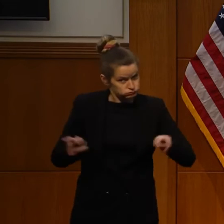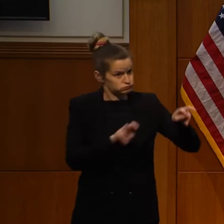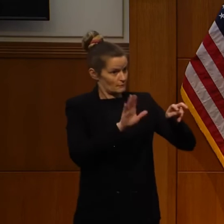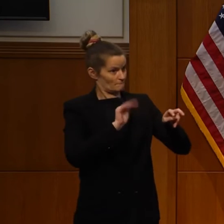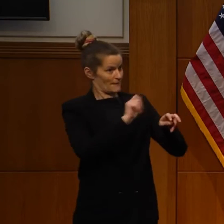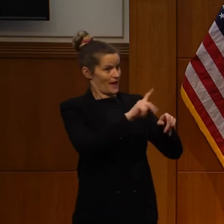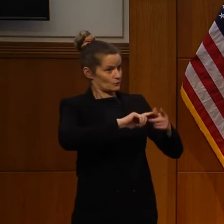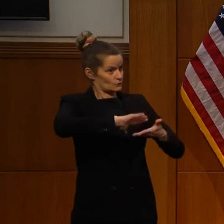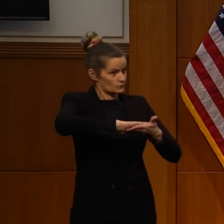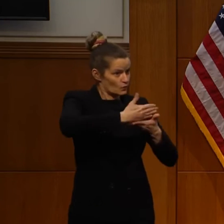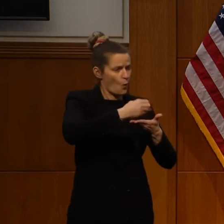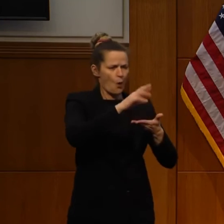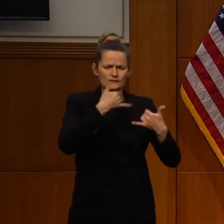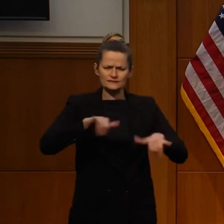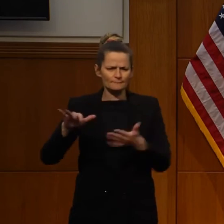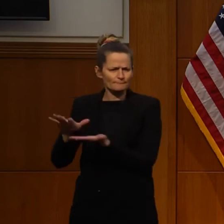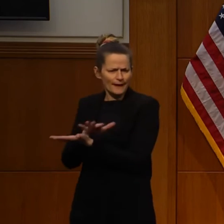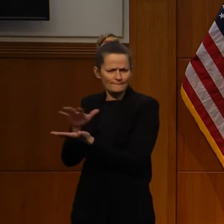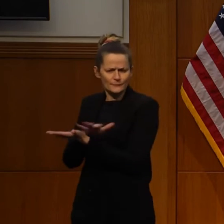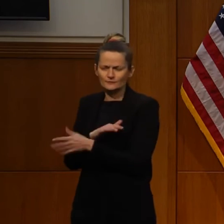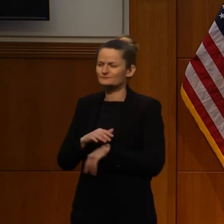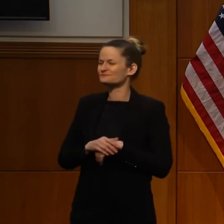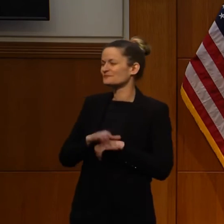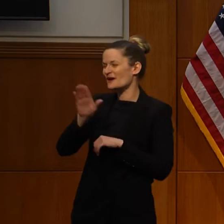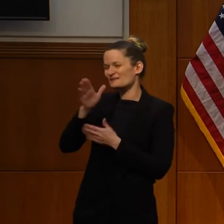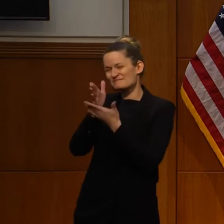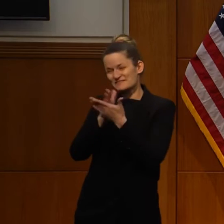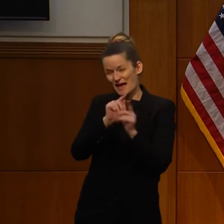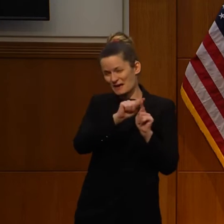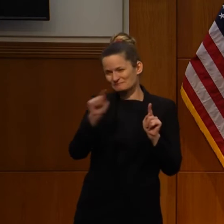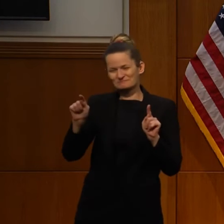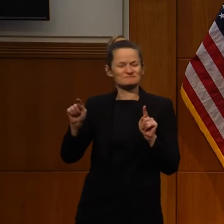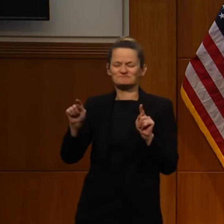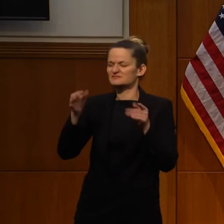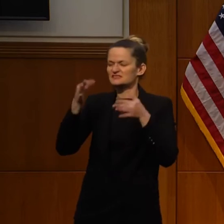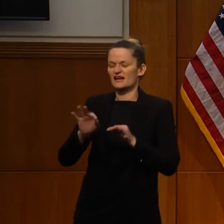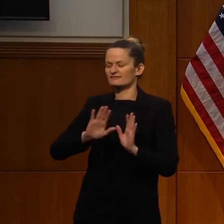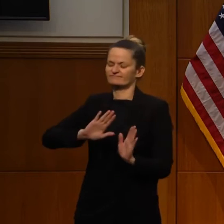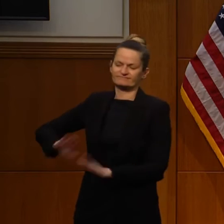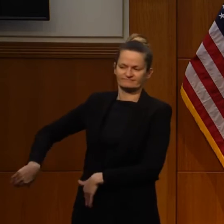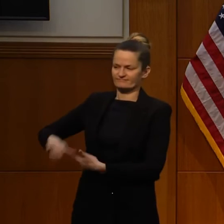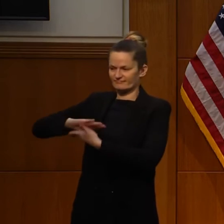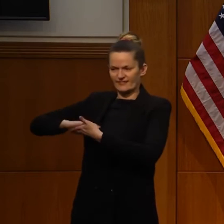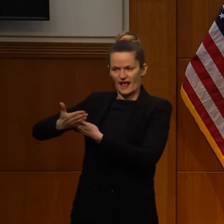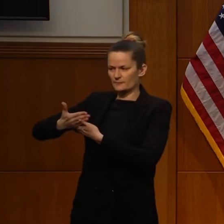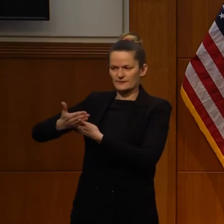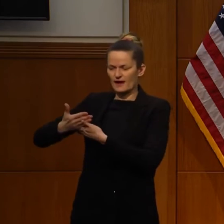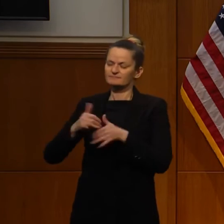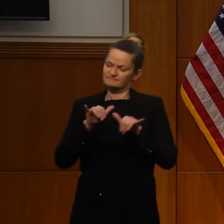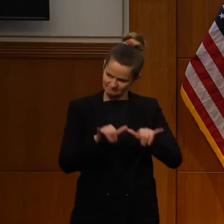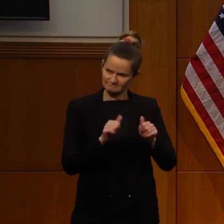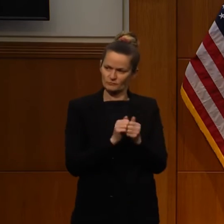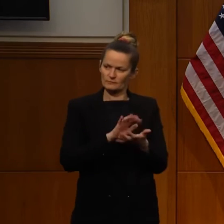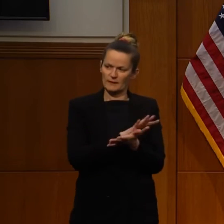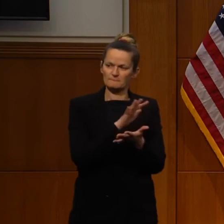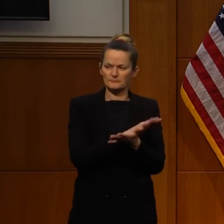decided to stay on paper today. Okay. Thank you. That's all I got. Thanks, Matt.